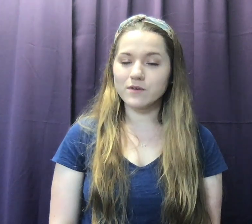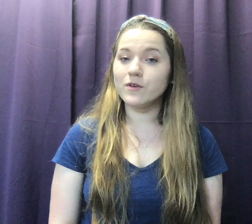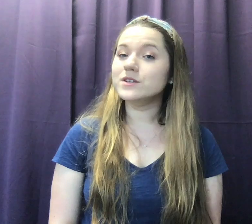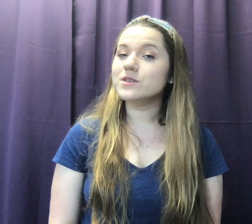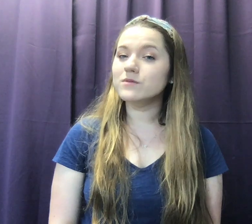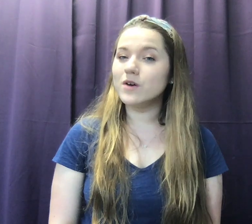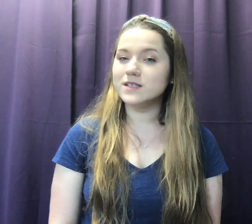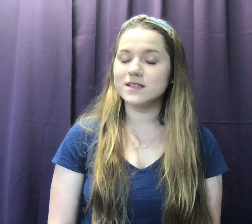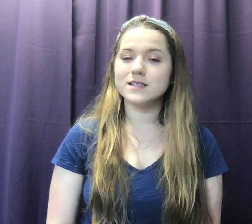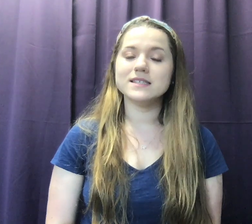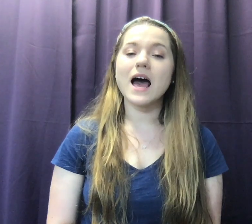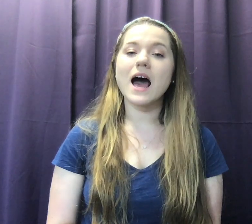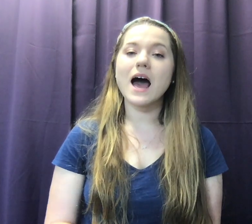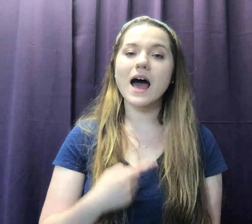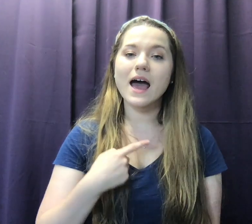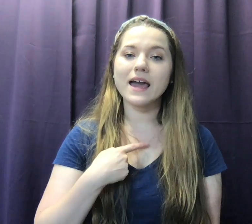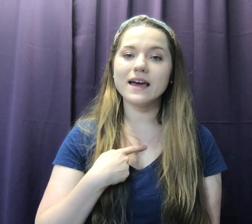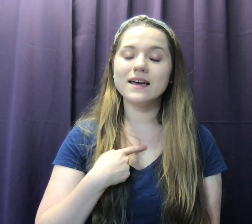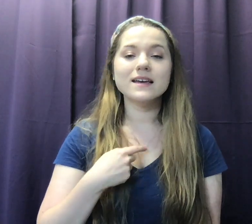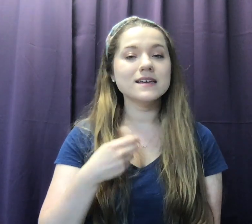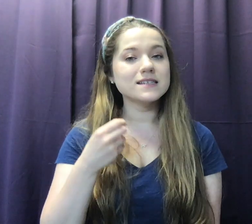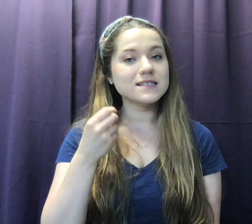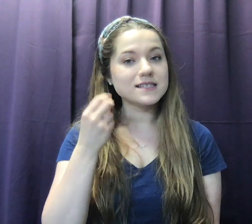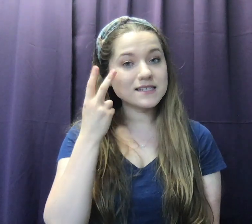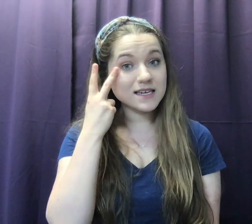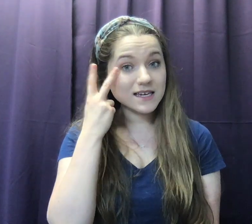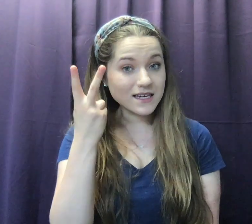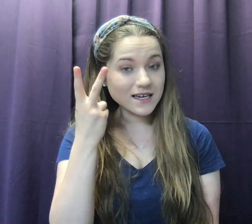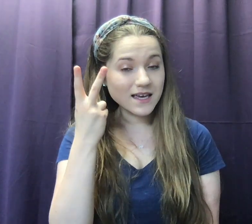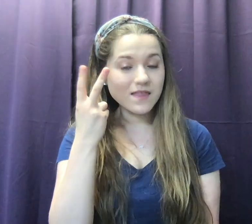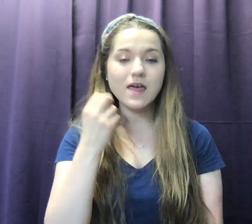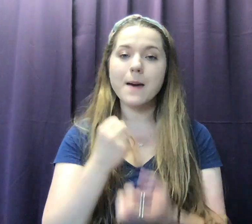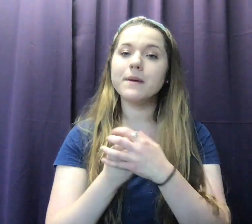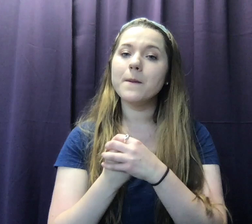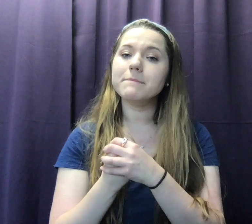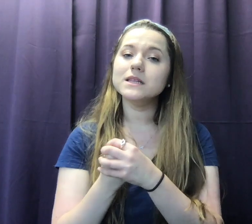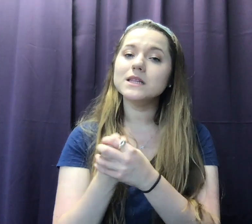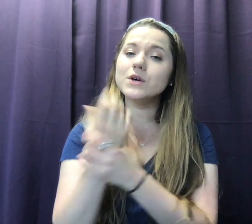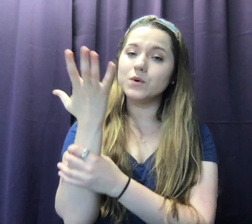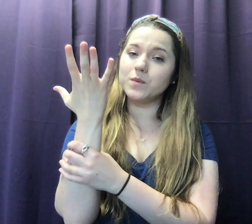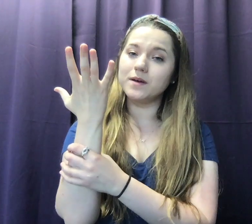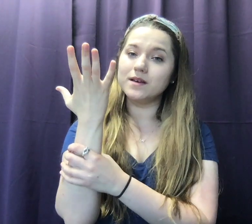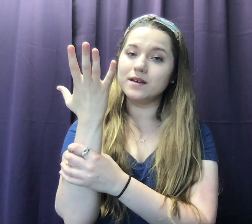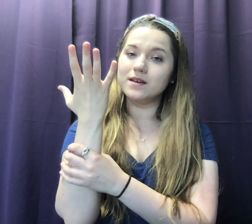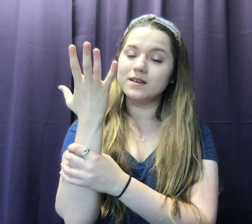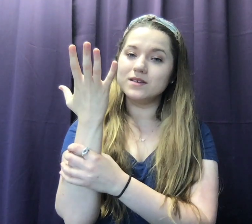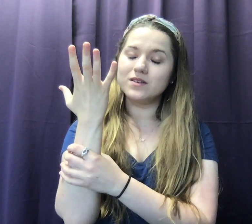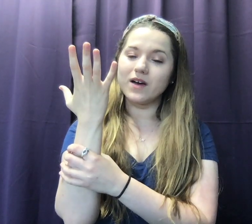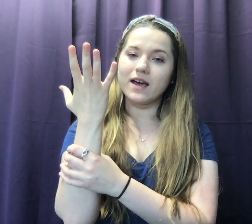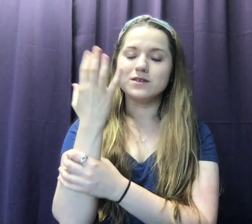referring to the roses, it says, I see them bloom. Okay, so the